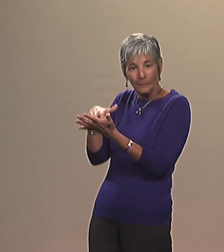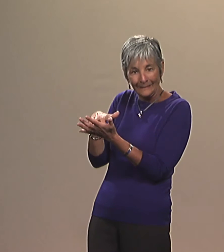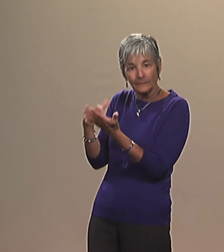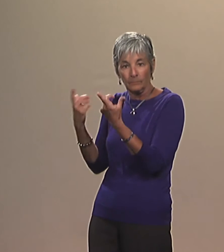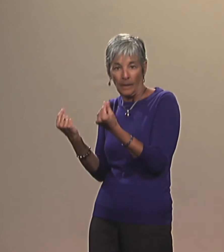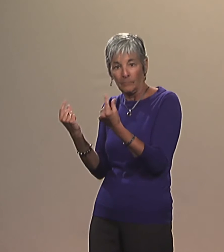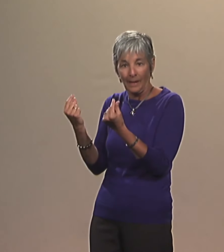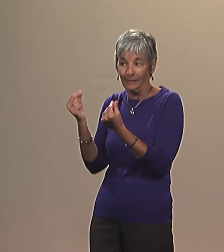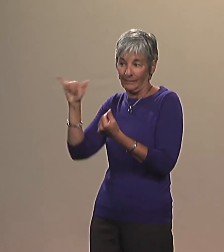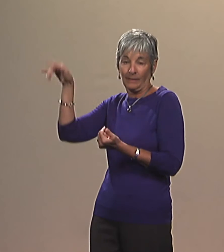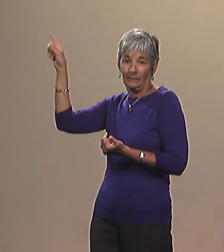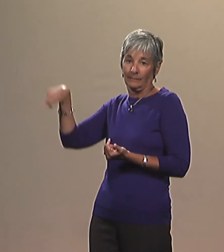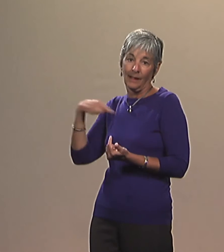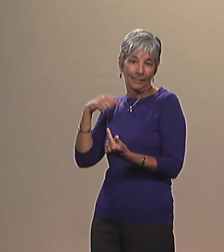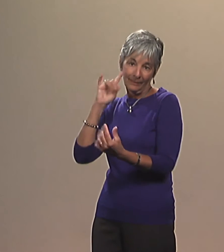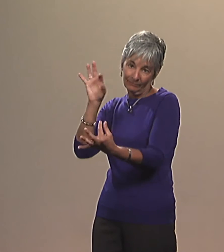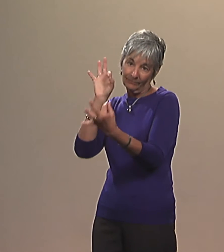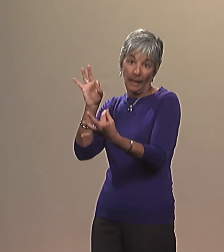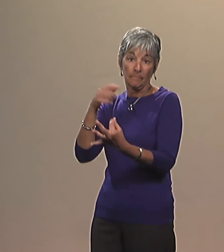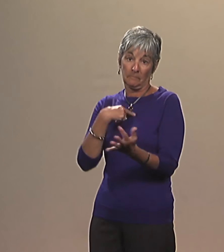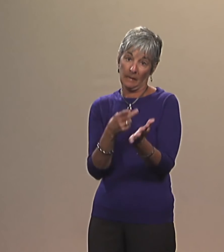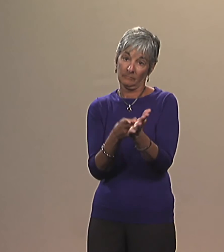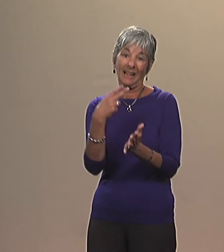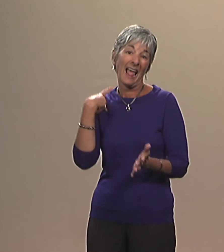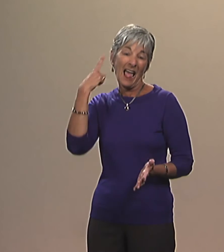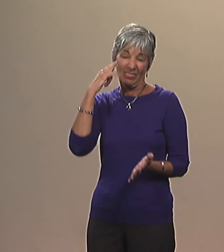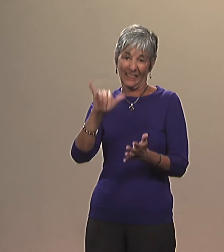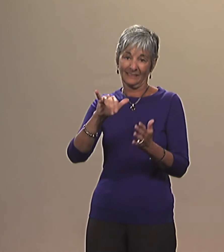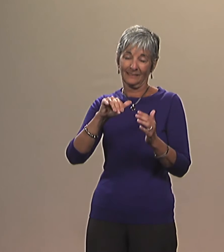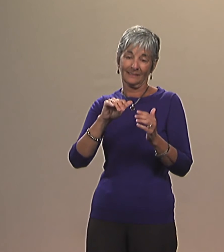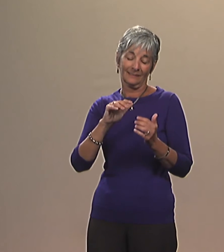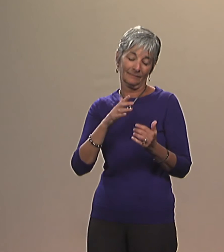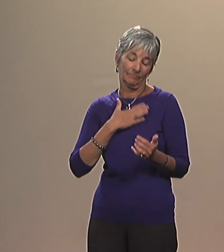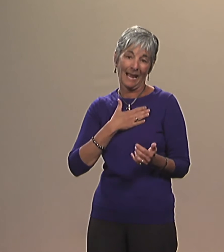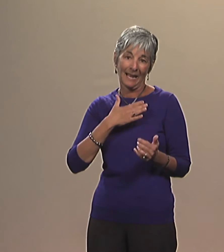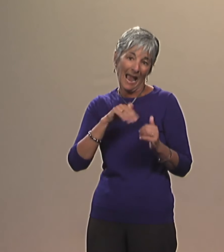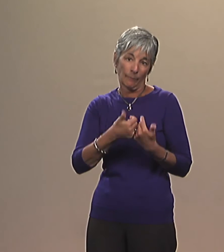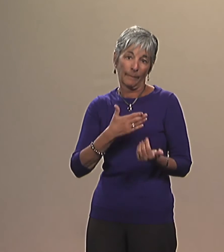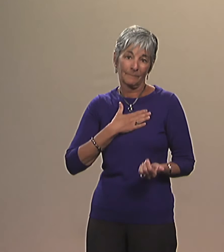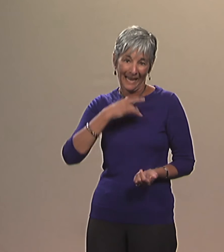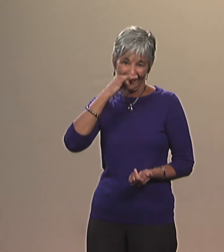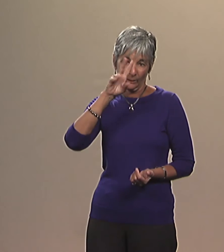I think this list is ideal. And honestly, I think this is how my kids were raised.